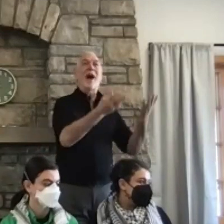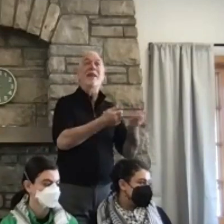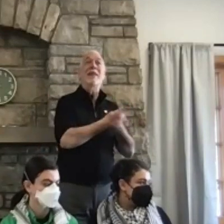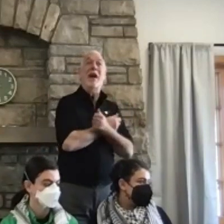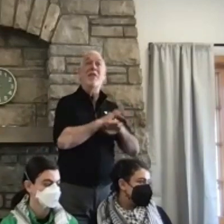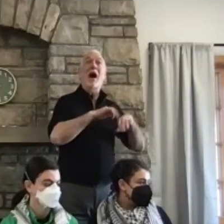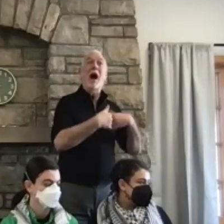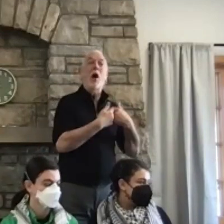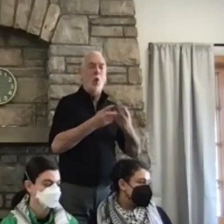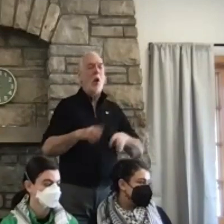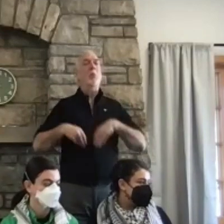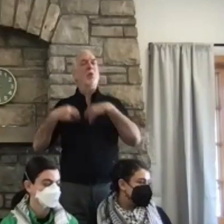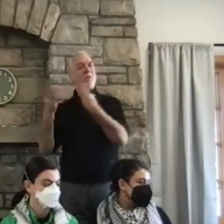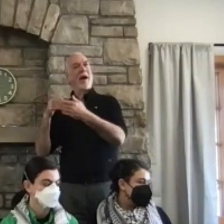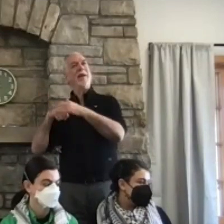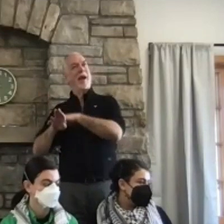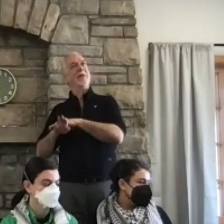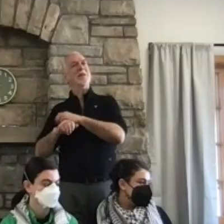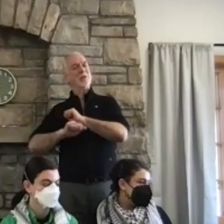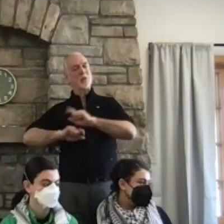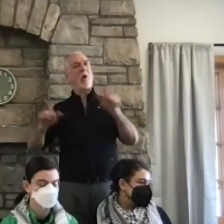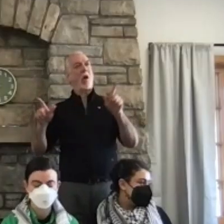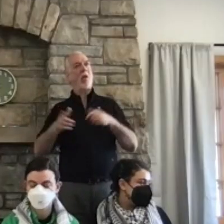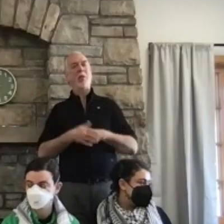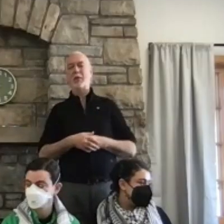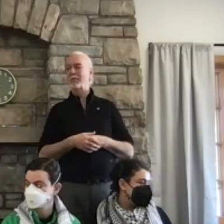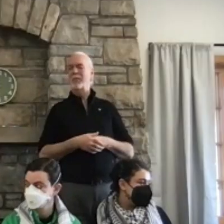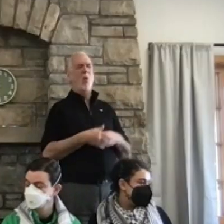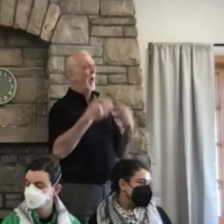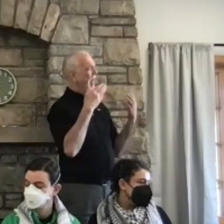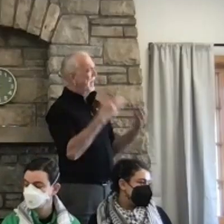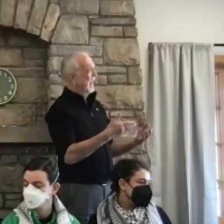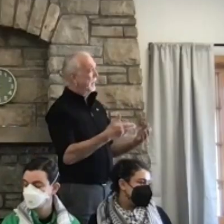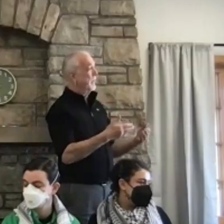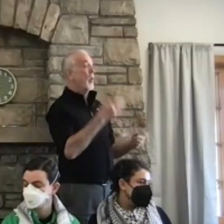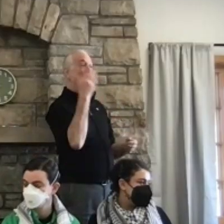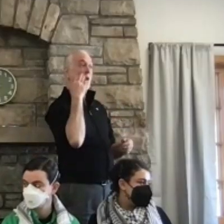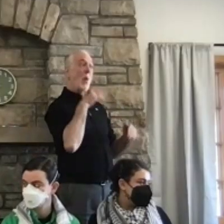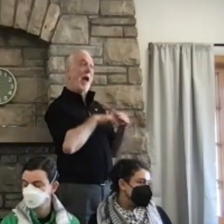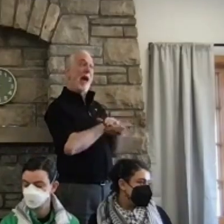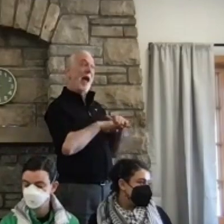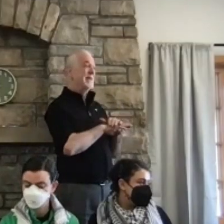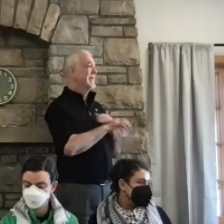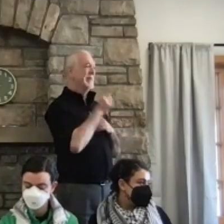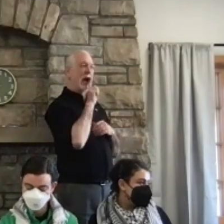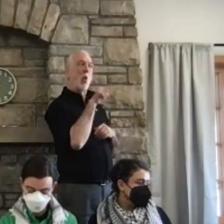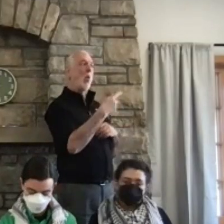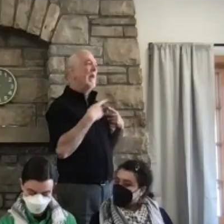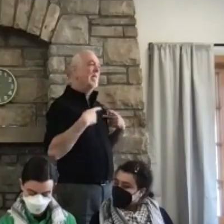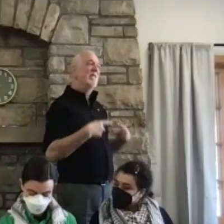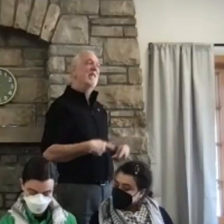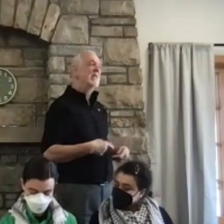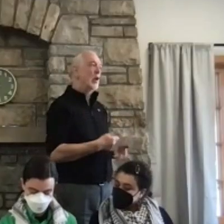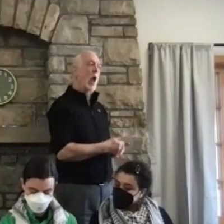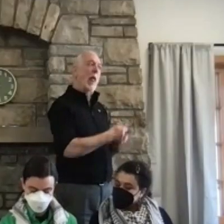access proactively. Yeah, thank you. So we know access isn't just about physical accommodations, right? It's